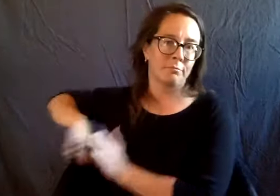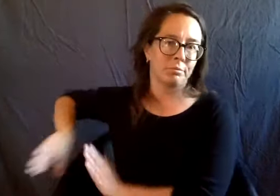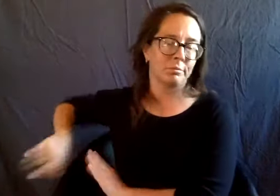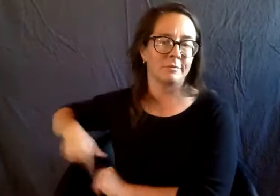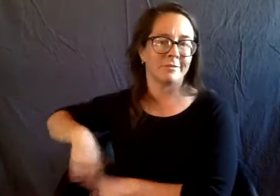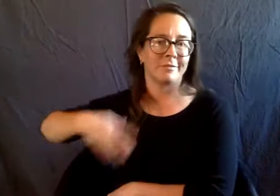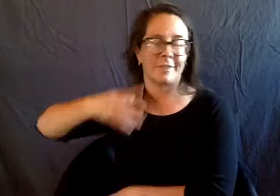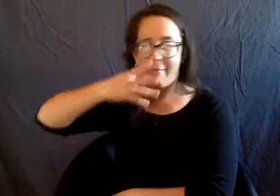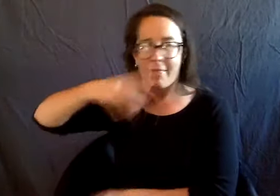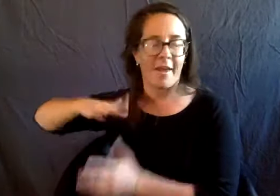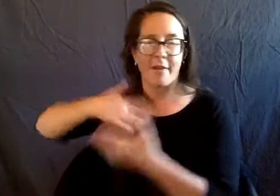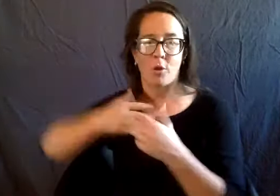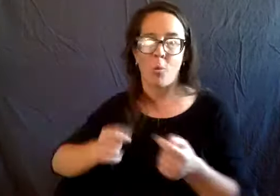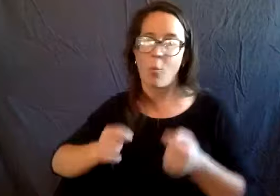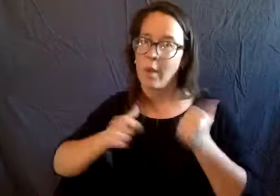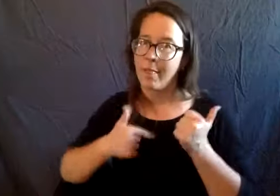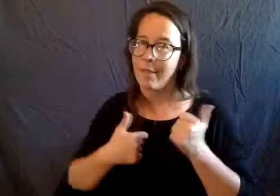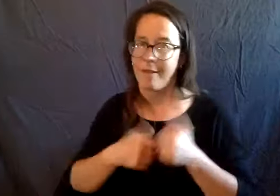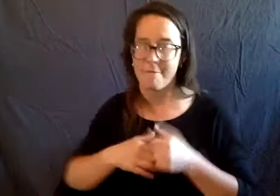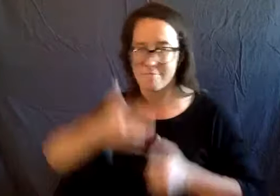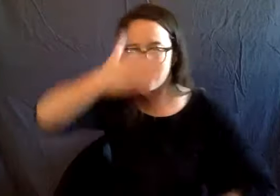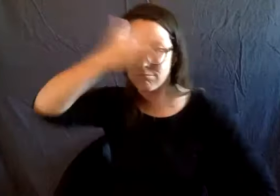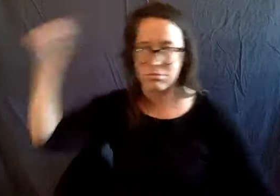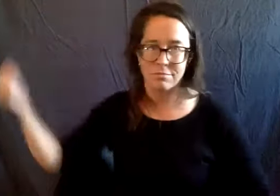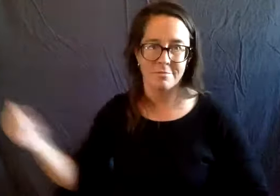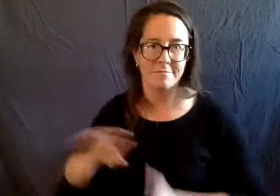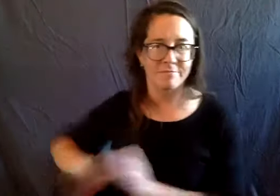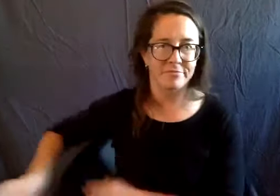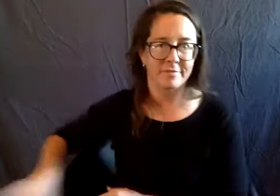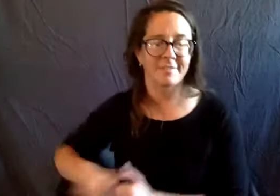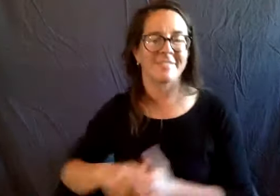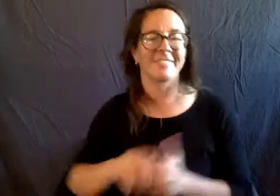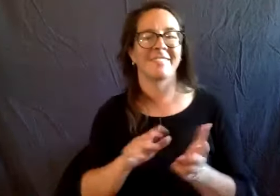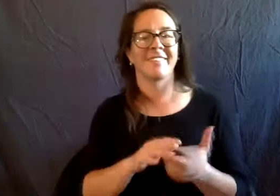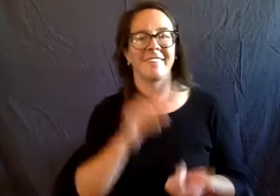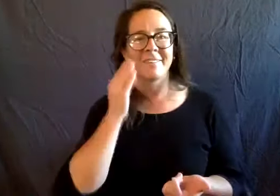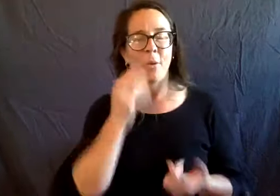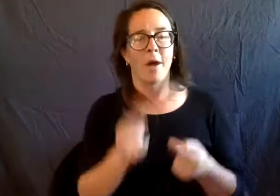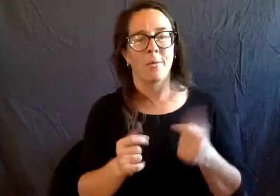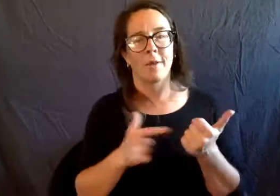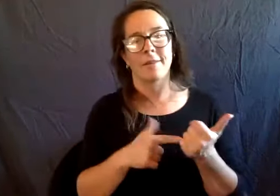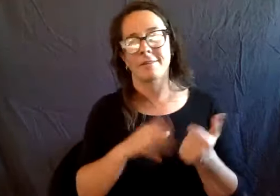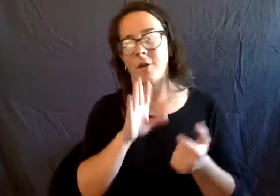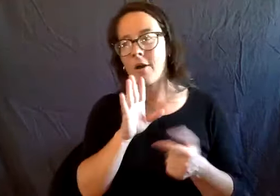that. That's how quickly I forget. And so I quit talking,